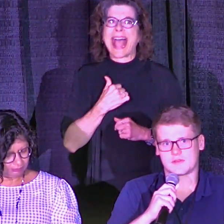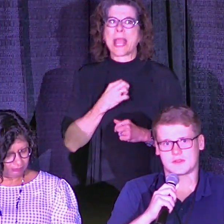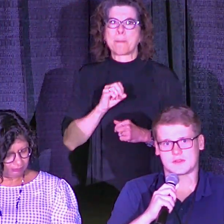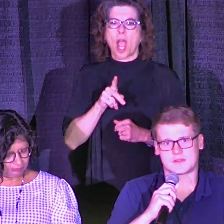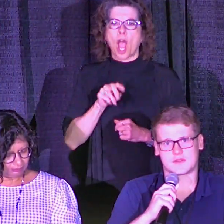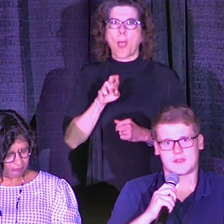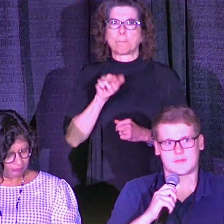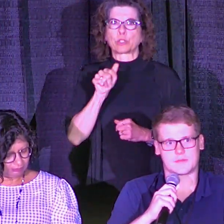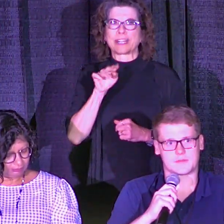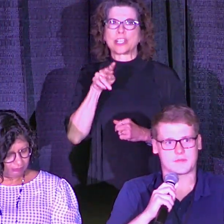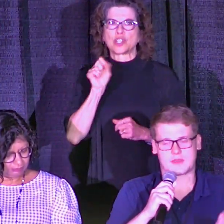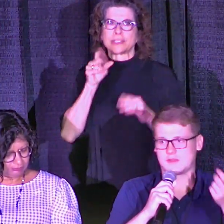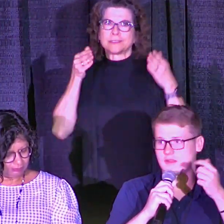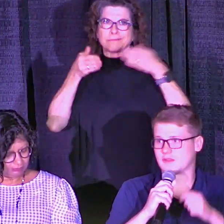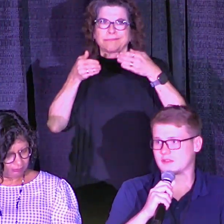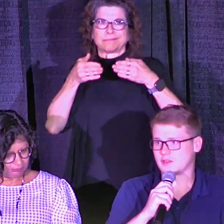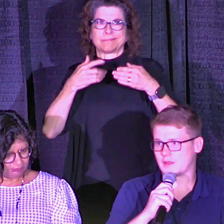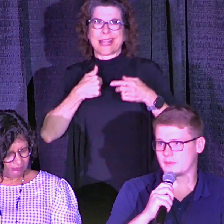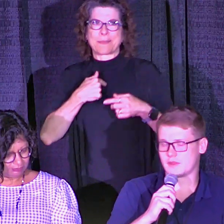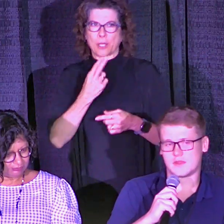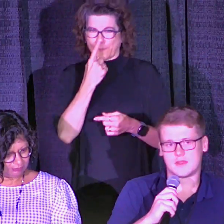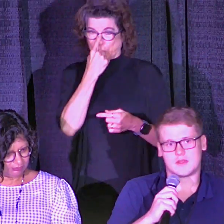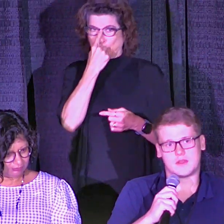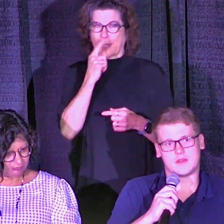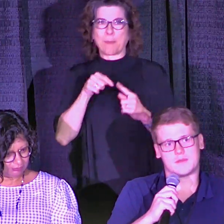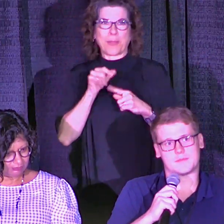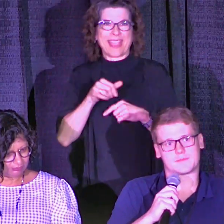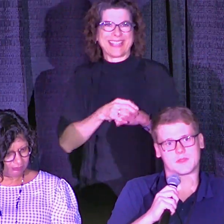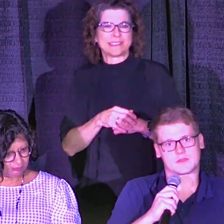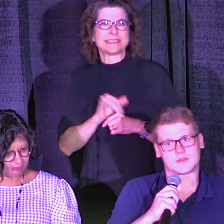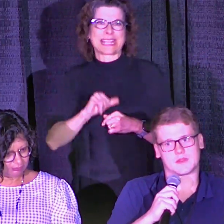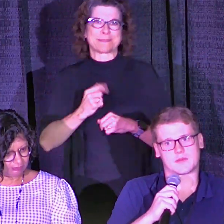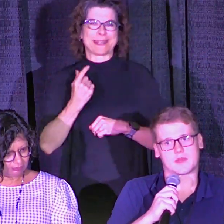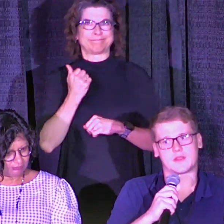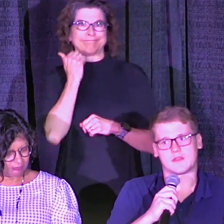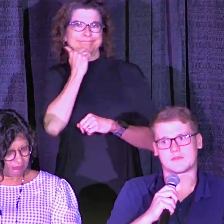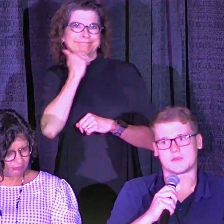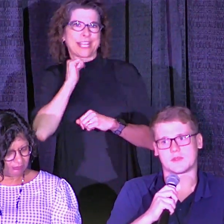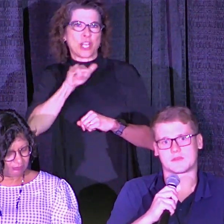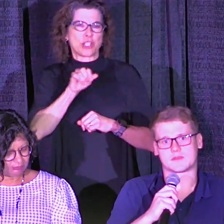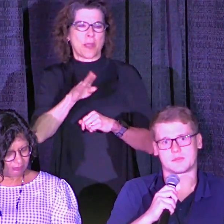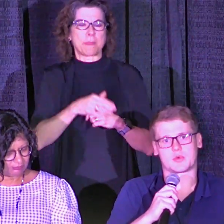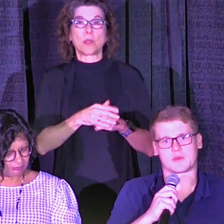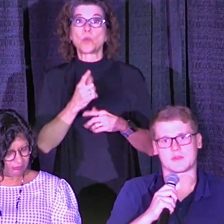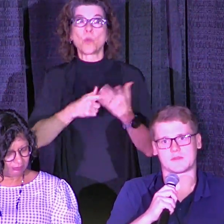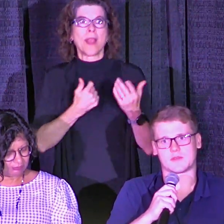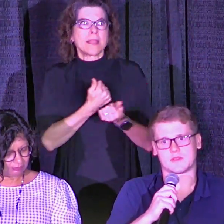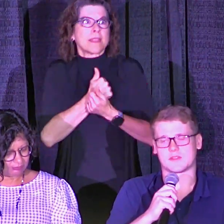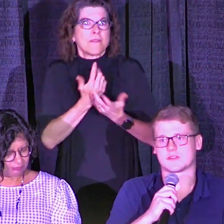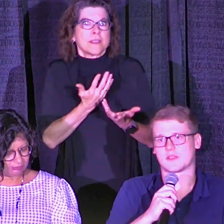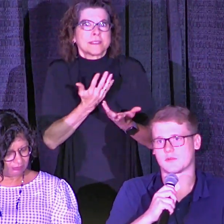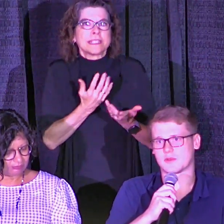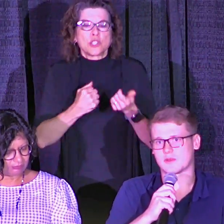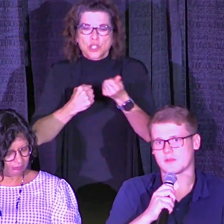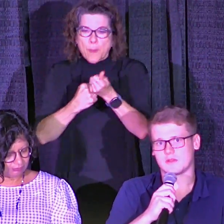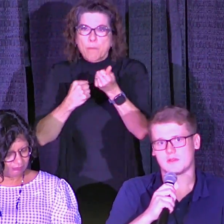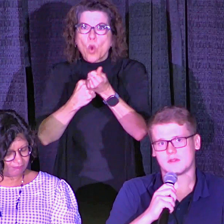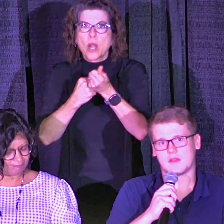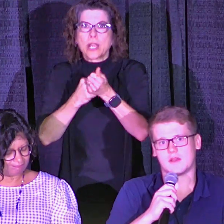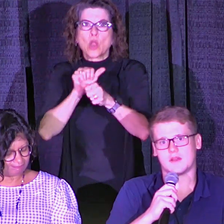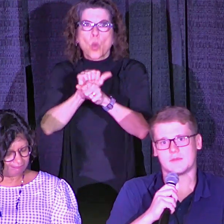nerd. That's kind of my day-to-day job. And so what I love doing is supporting existing